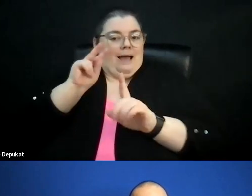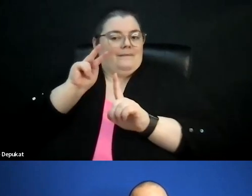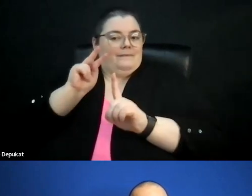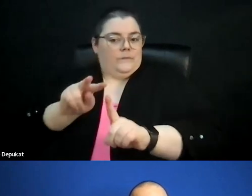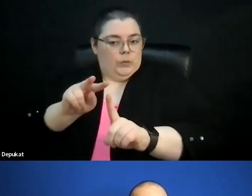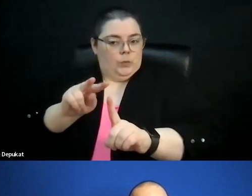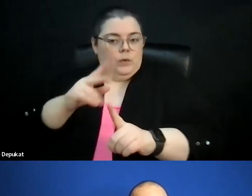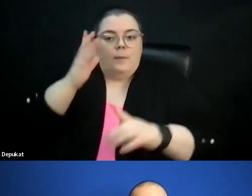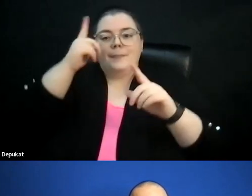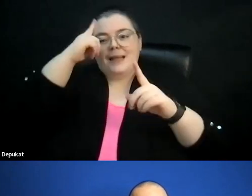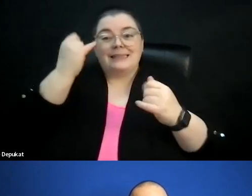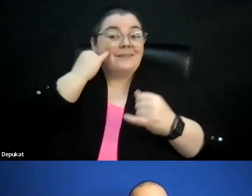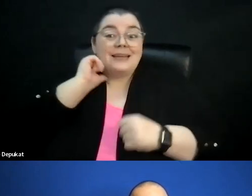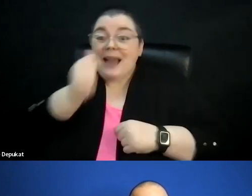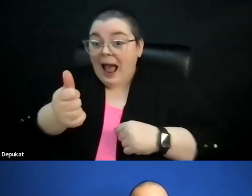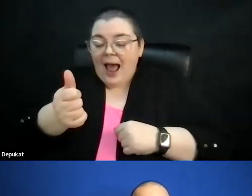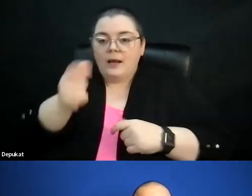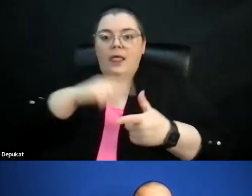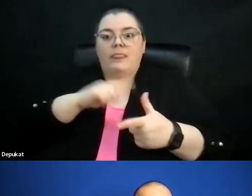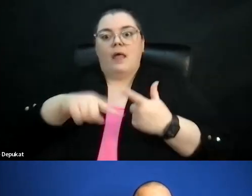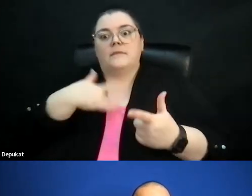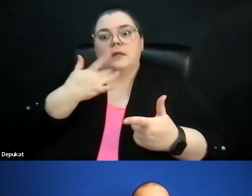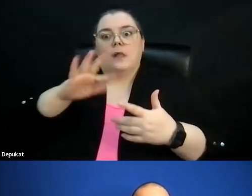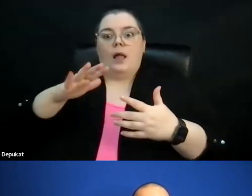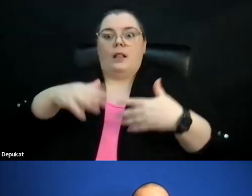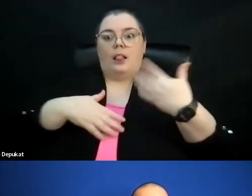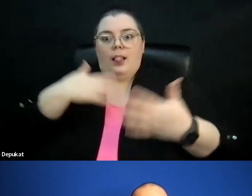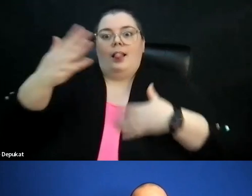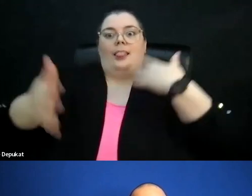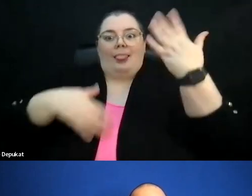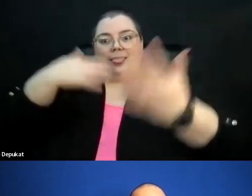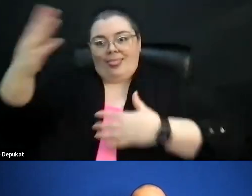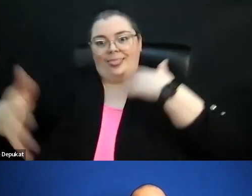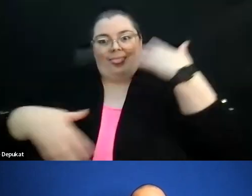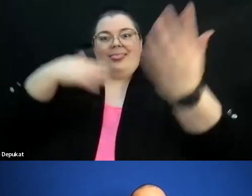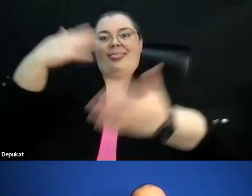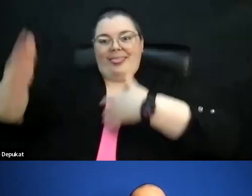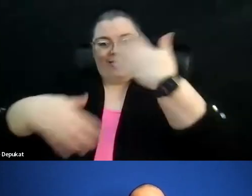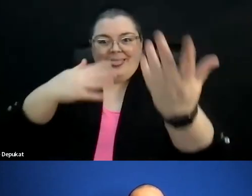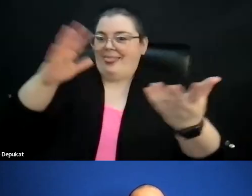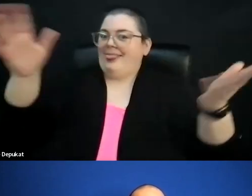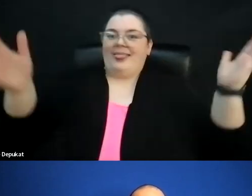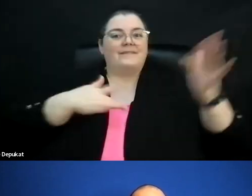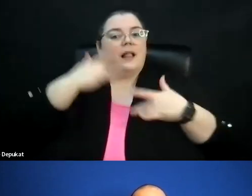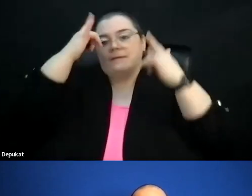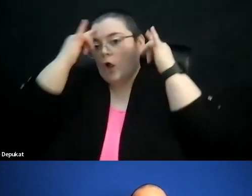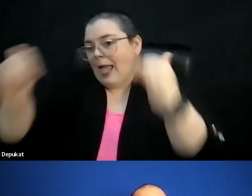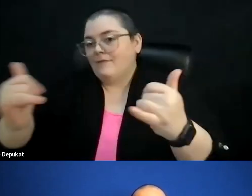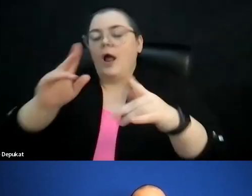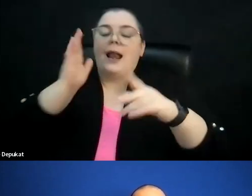to do here. So that's my view here. Because if we don't have an end goal and then we feel like this is just going on and on and on